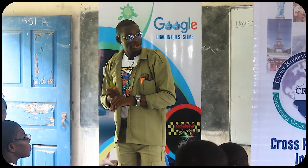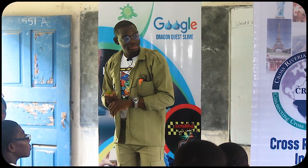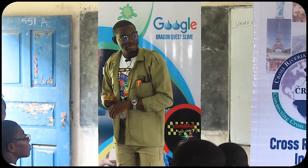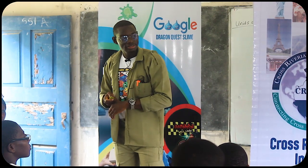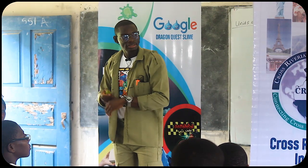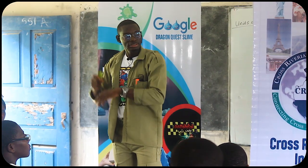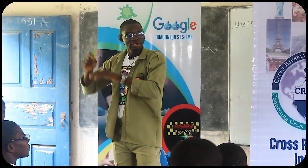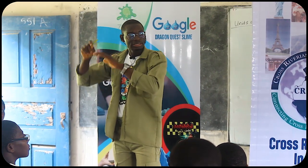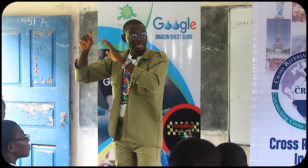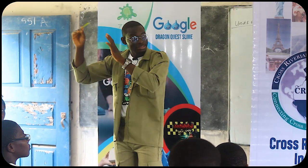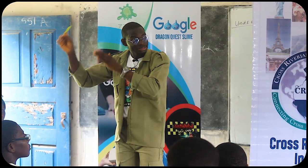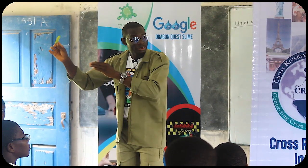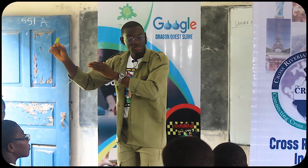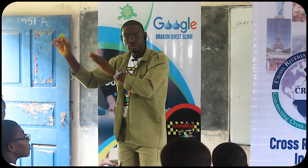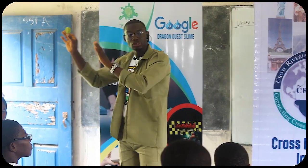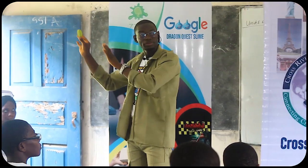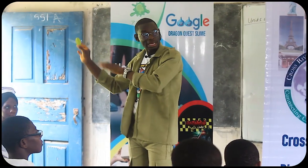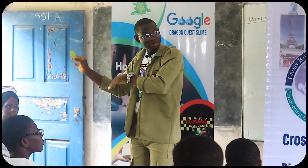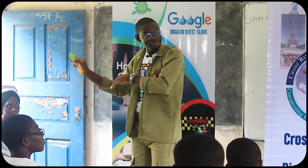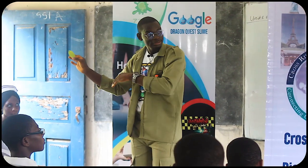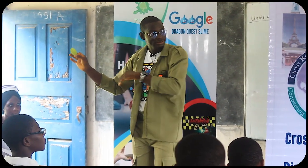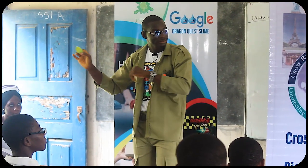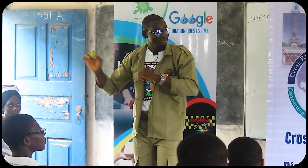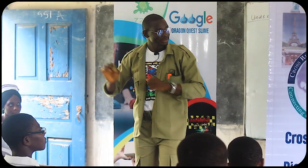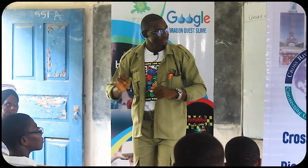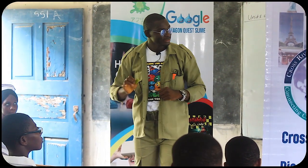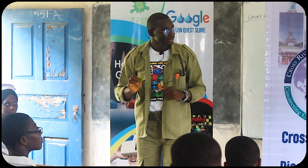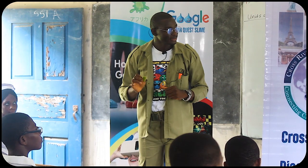That affects the existence of such plants